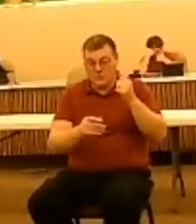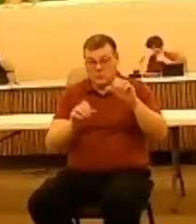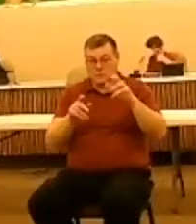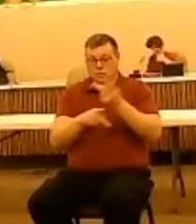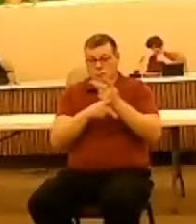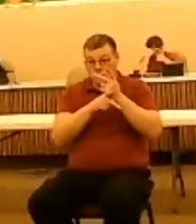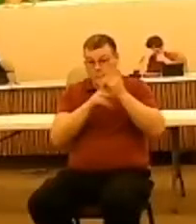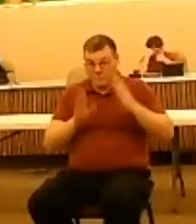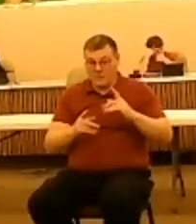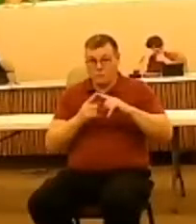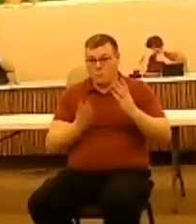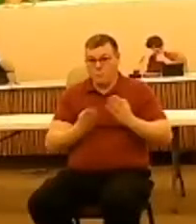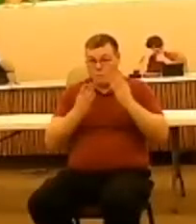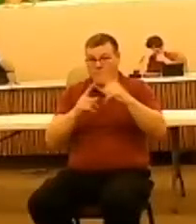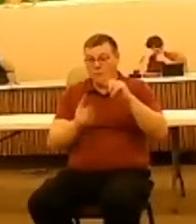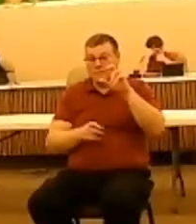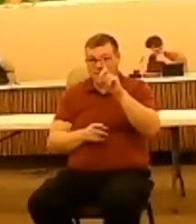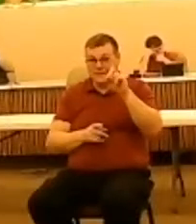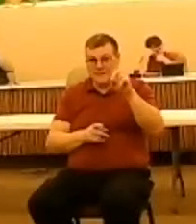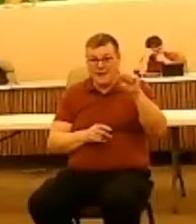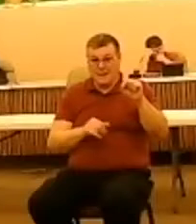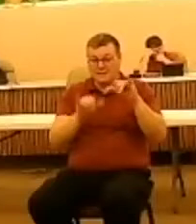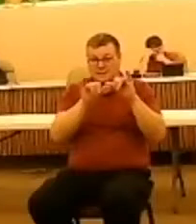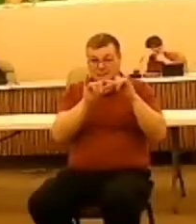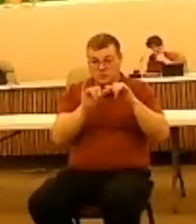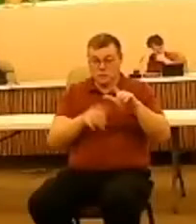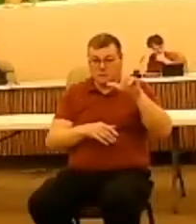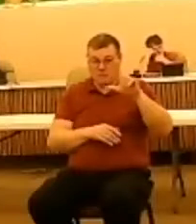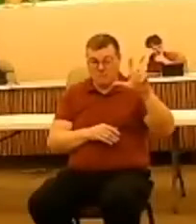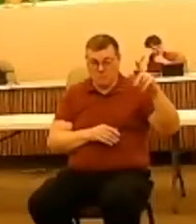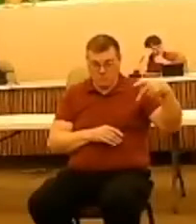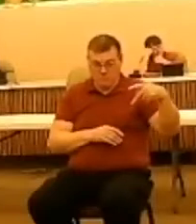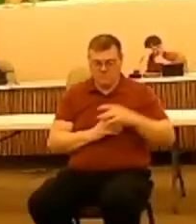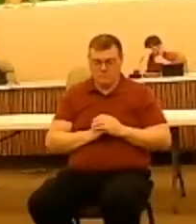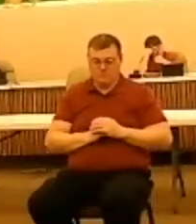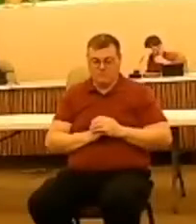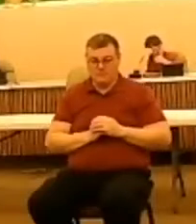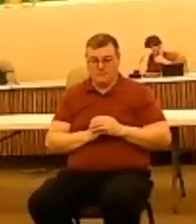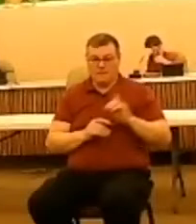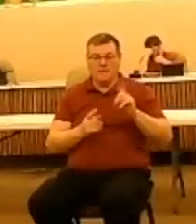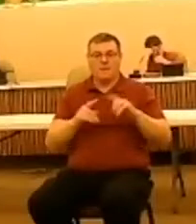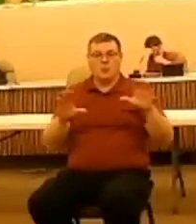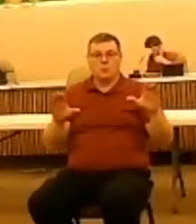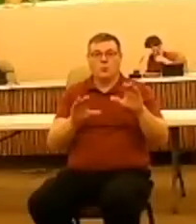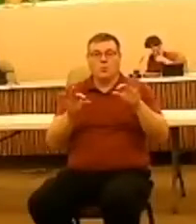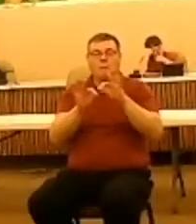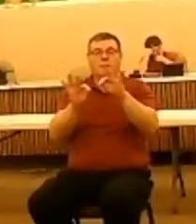proposal from DDS Engineering LLP to do a field